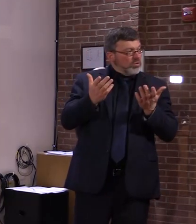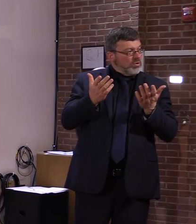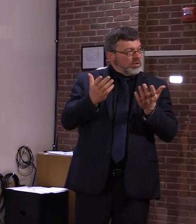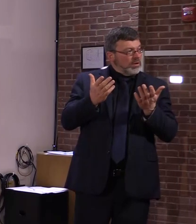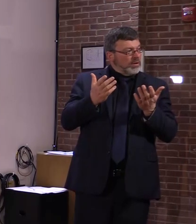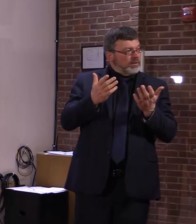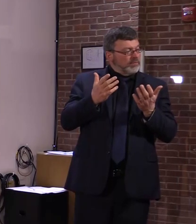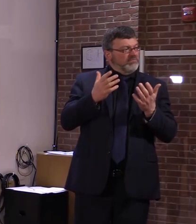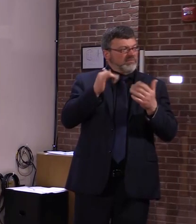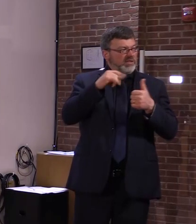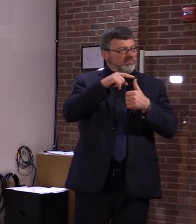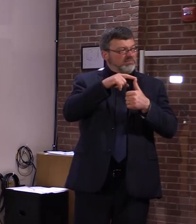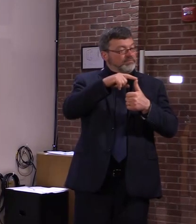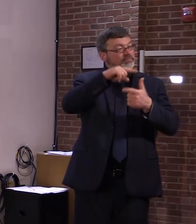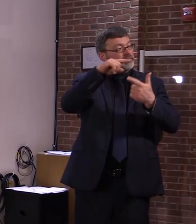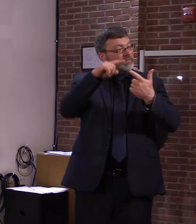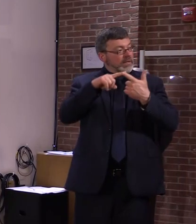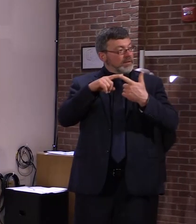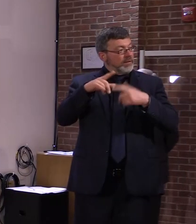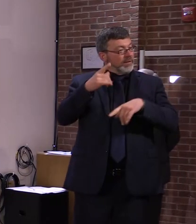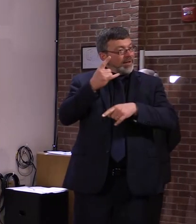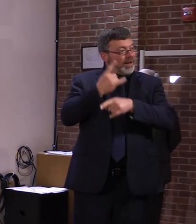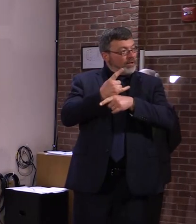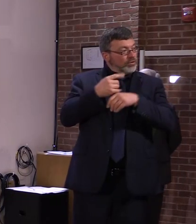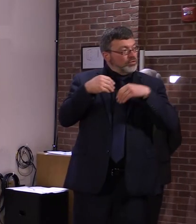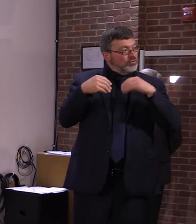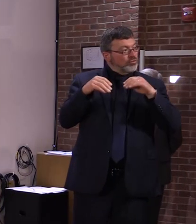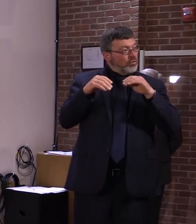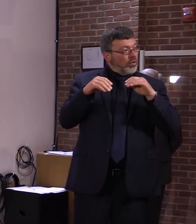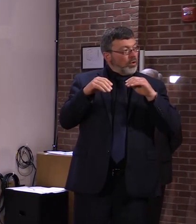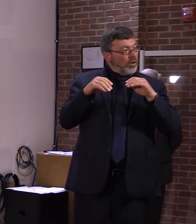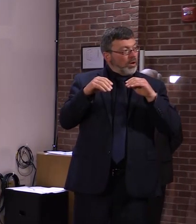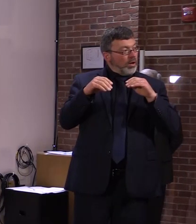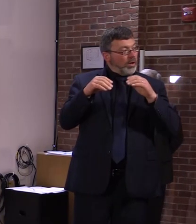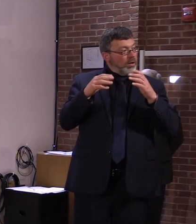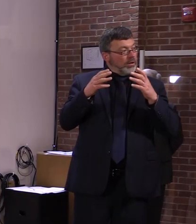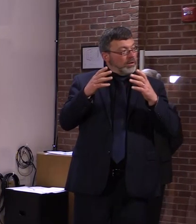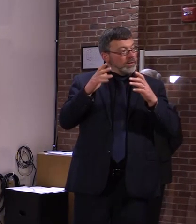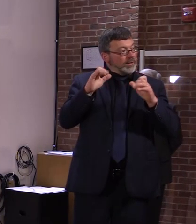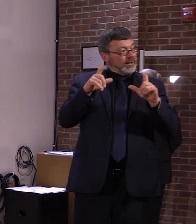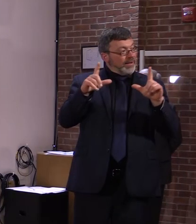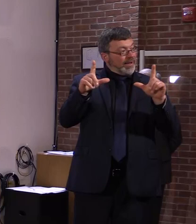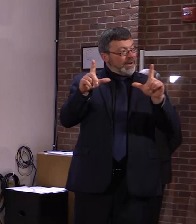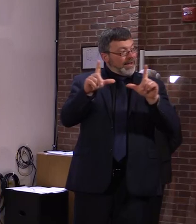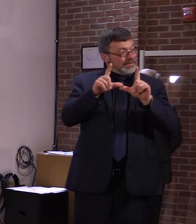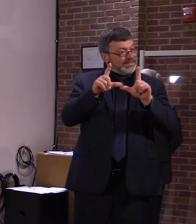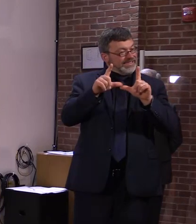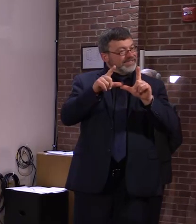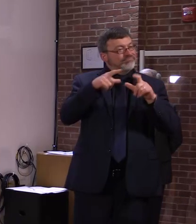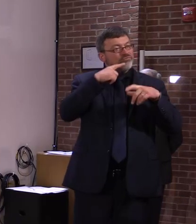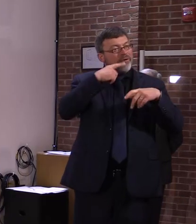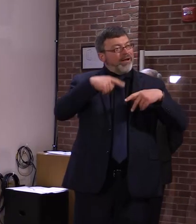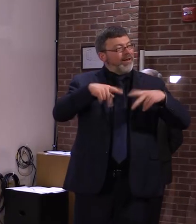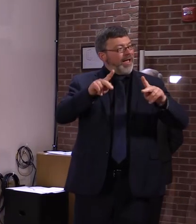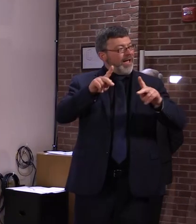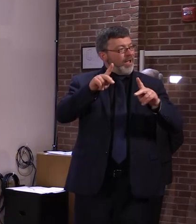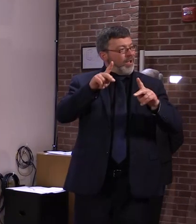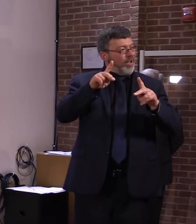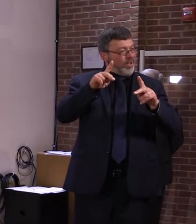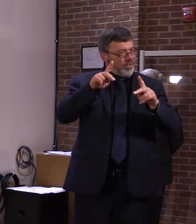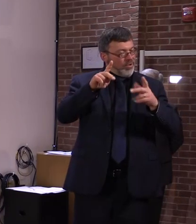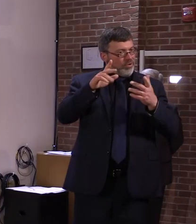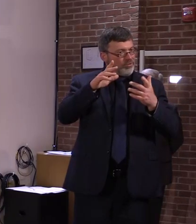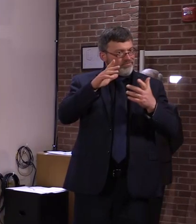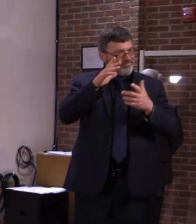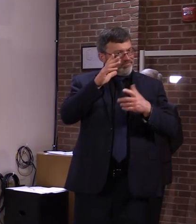licenses, considering they could only use their licenses for only about half a year. As far as the veterans